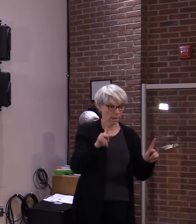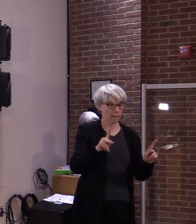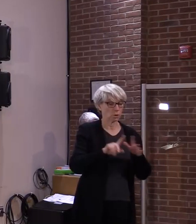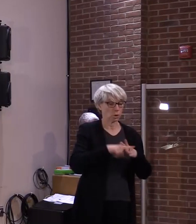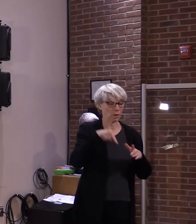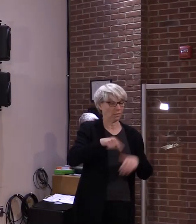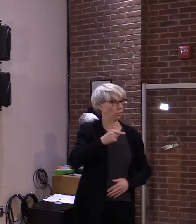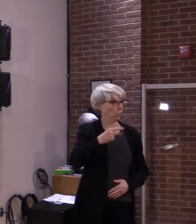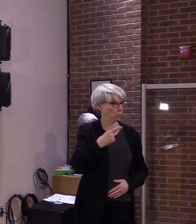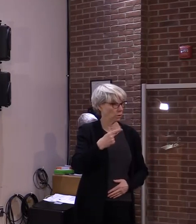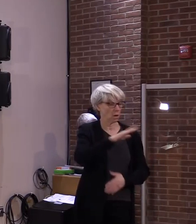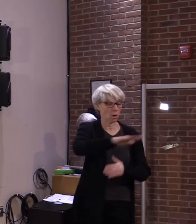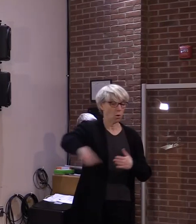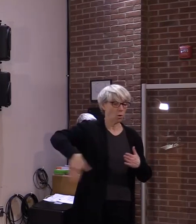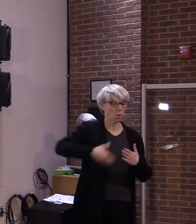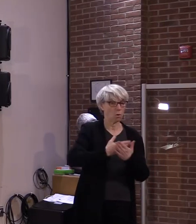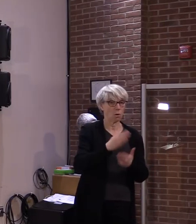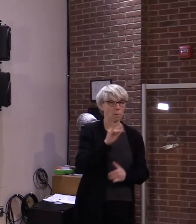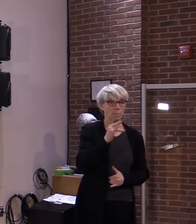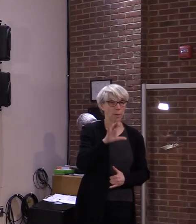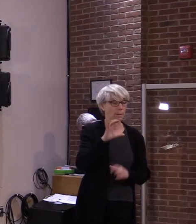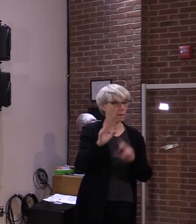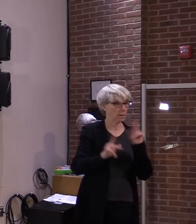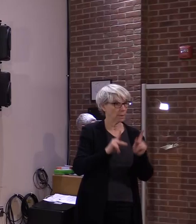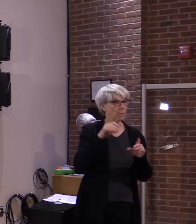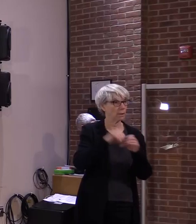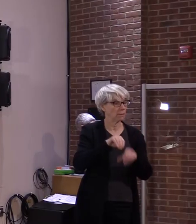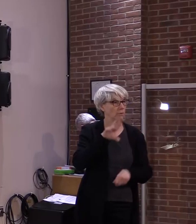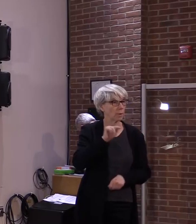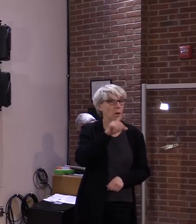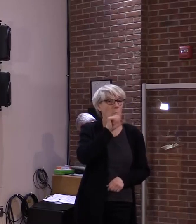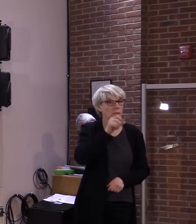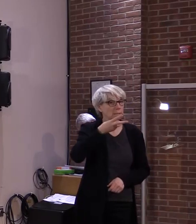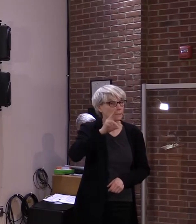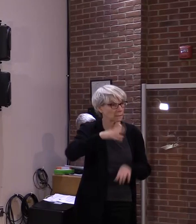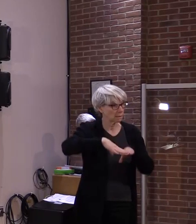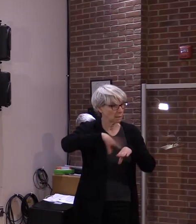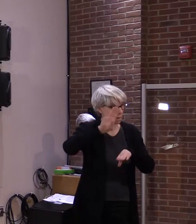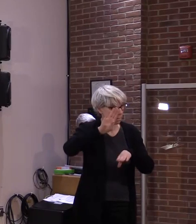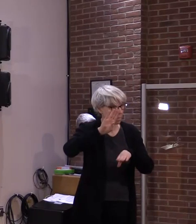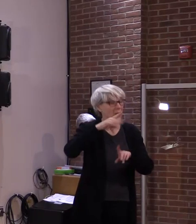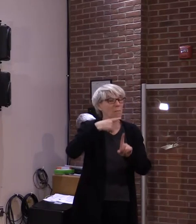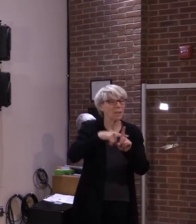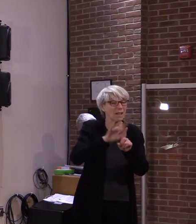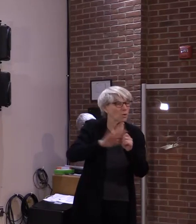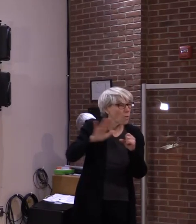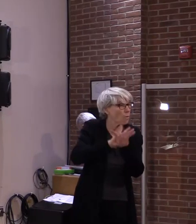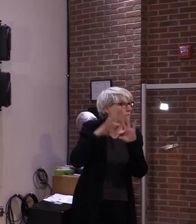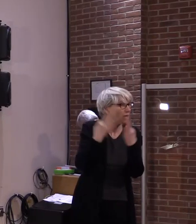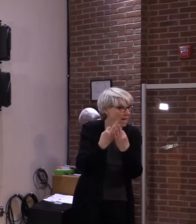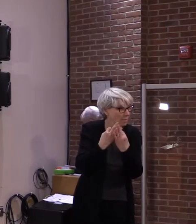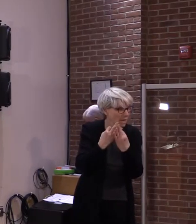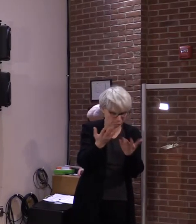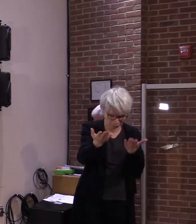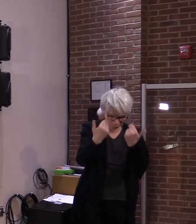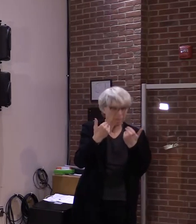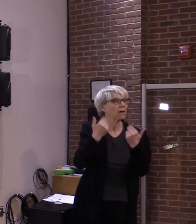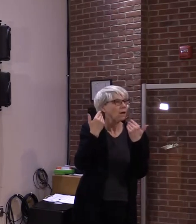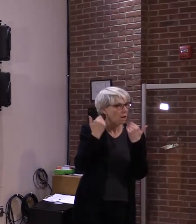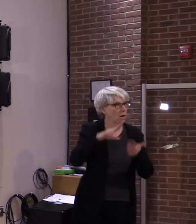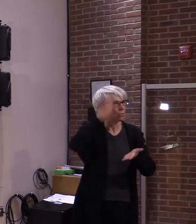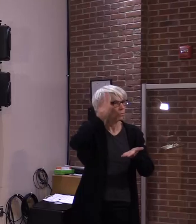Vermont BIPOC community, 16 years of age and older, as well as their family members, will be able to register